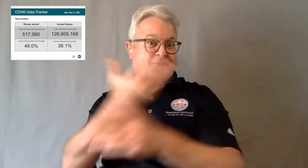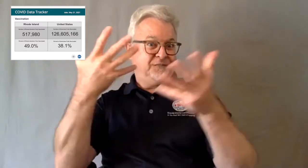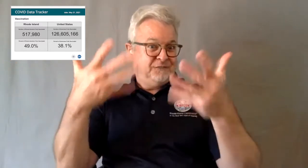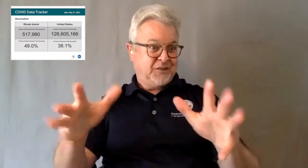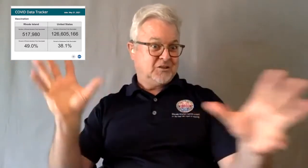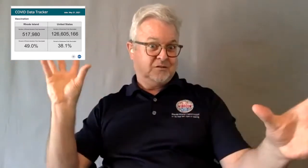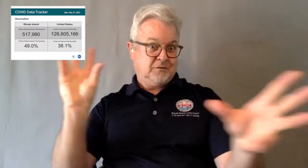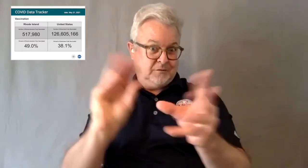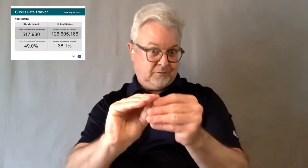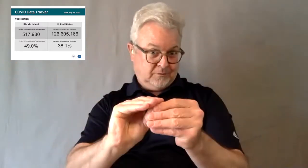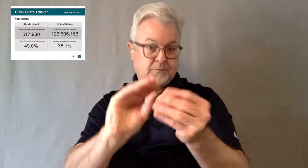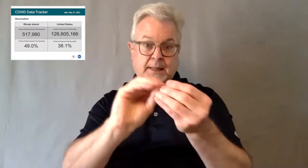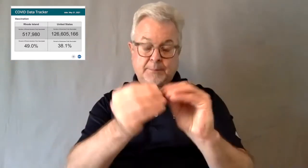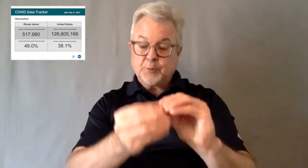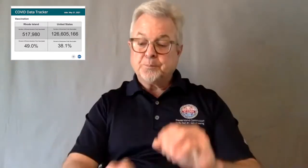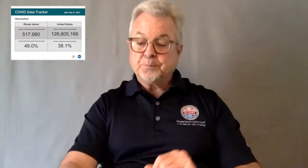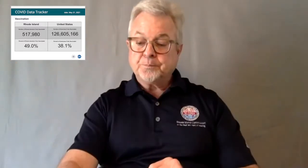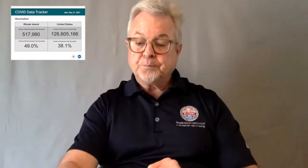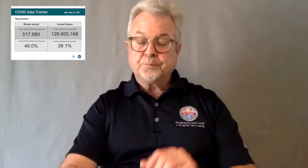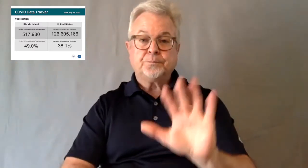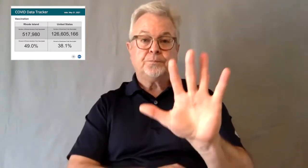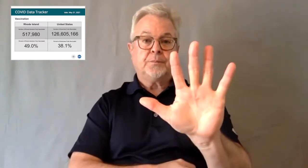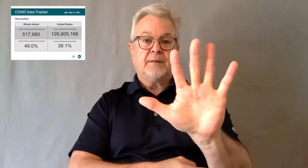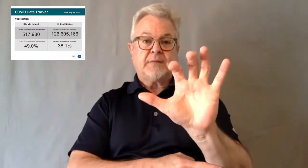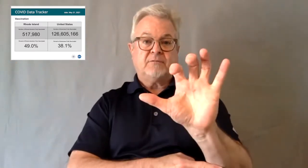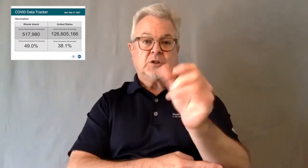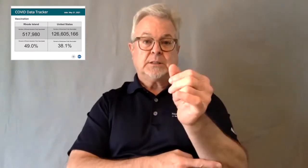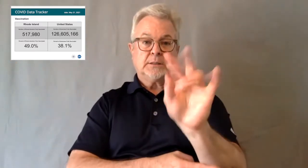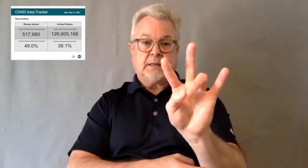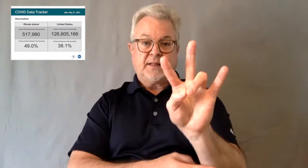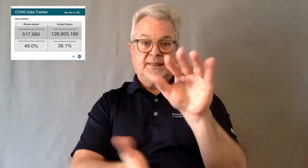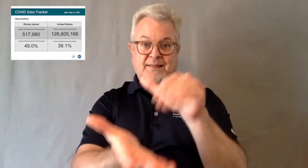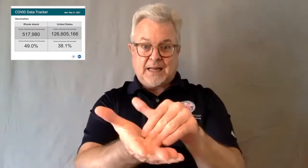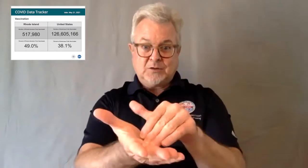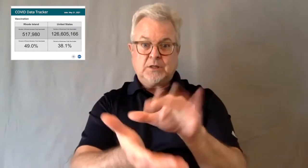fully vaccinated, that number is